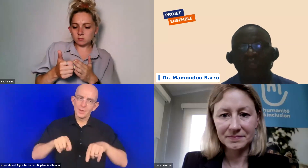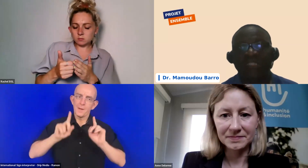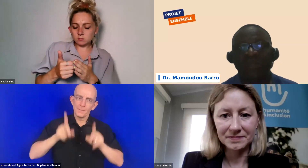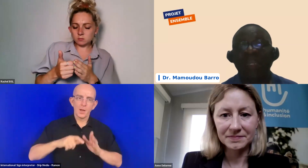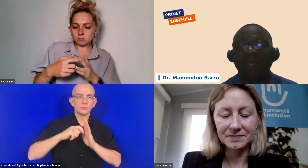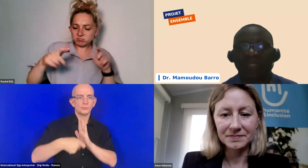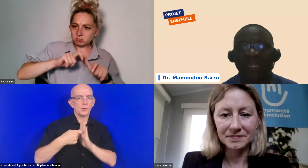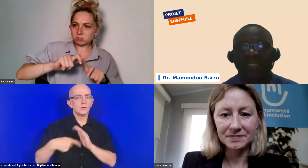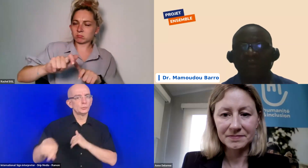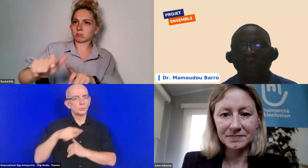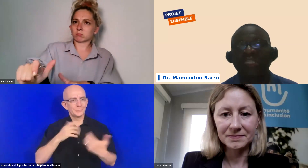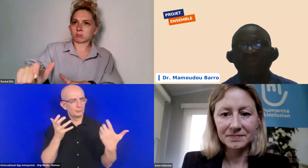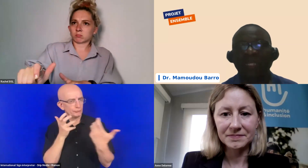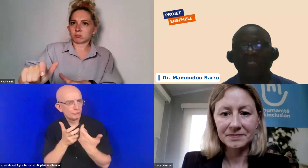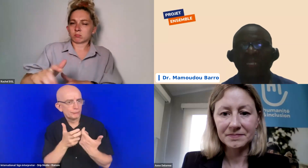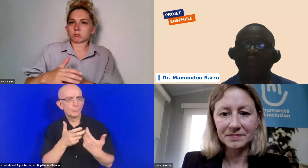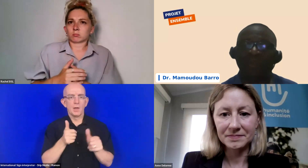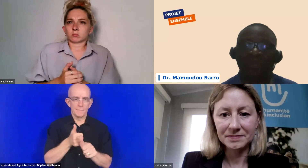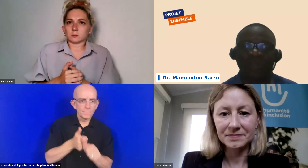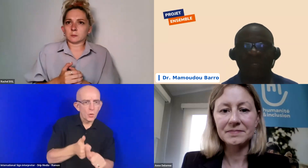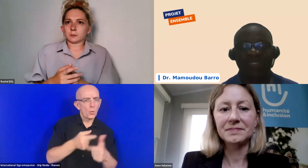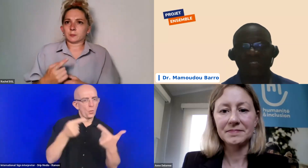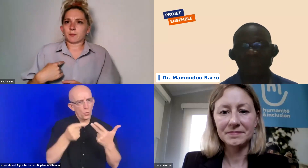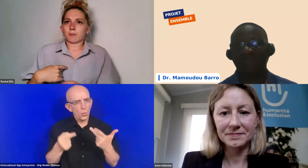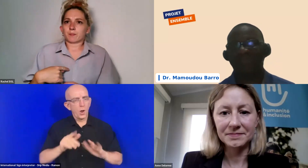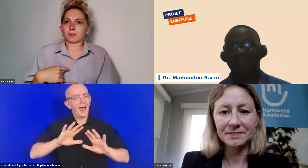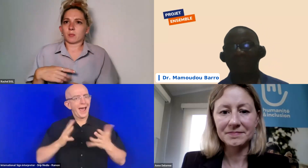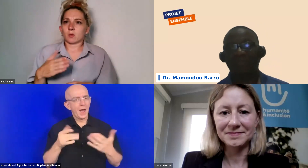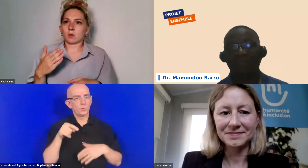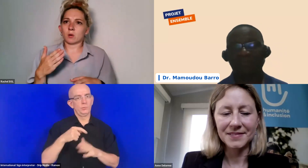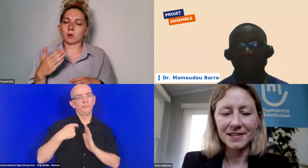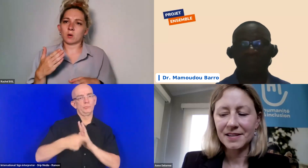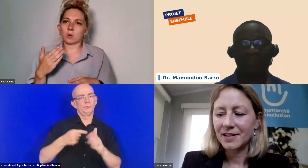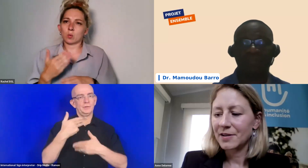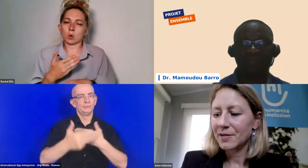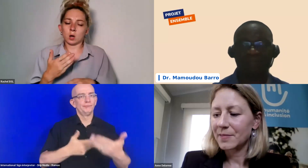phare de ce projet ensemble qui est la capitalisation de nos expériences dans les 3 pays. Merci.